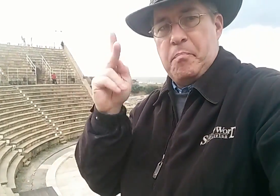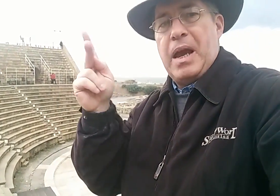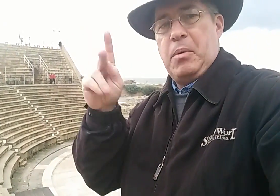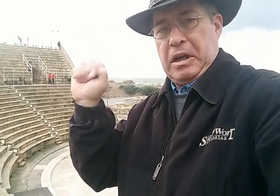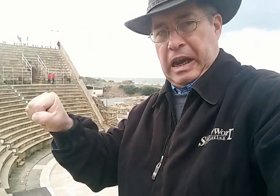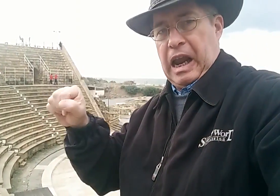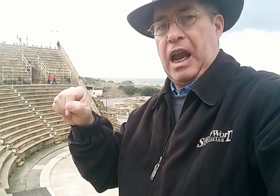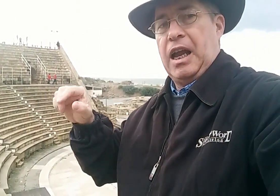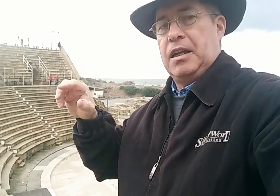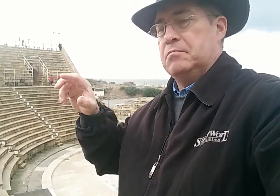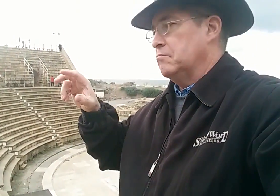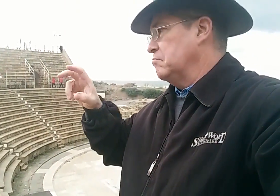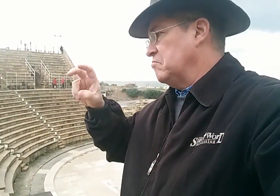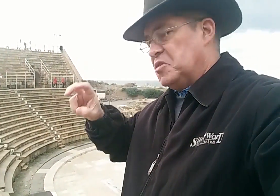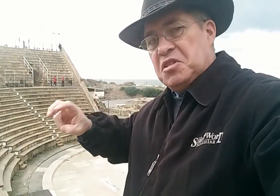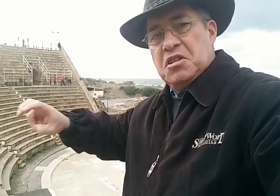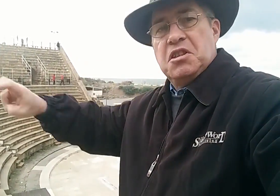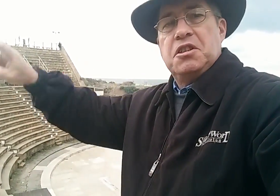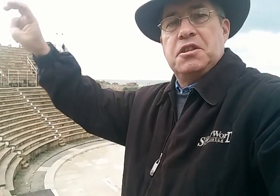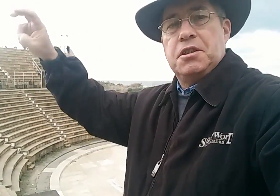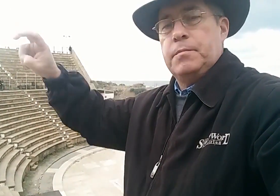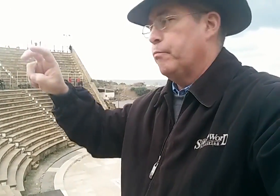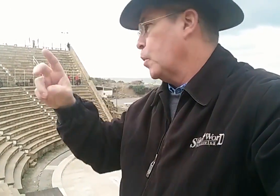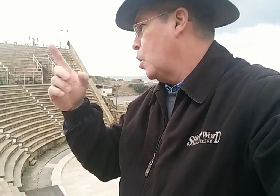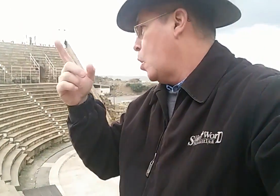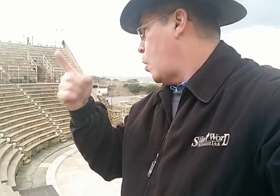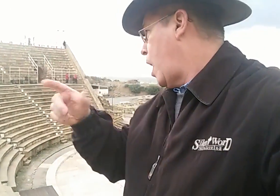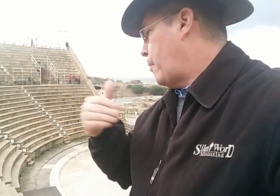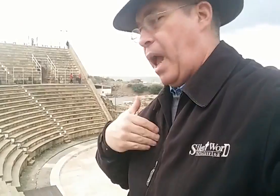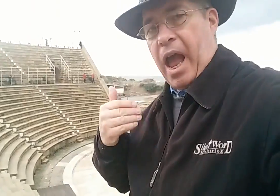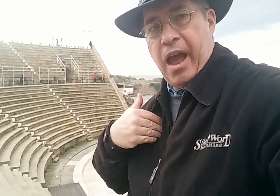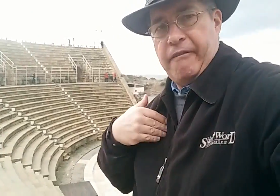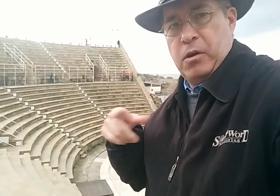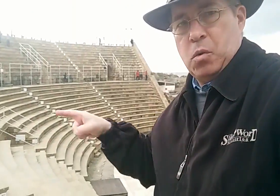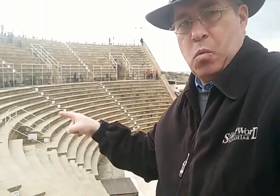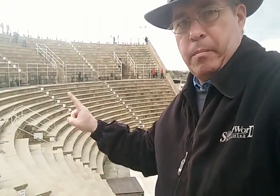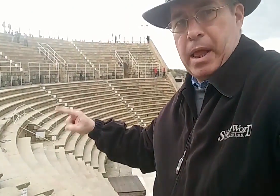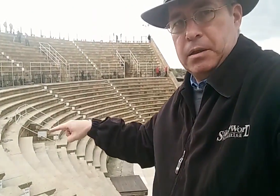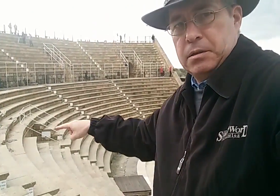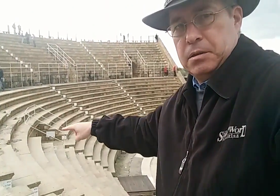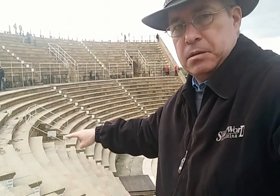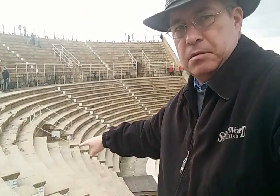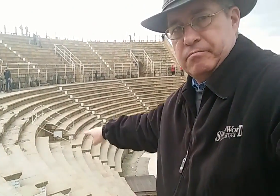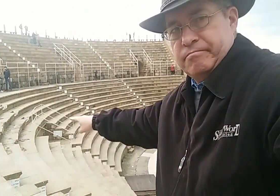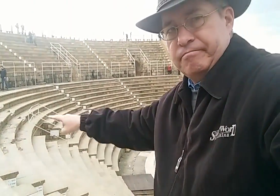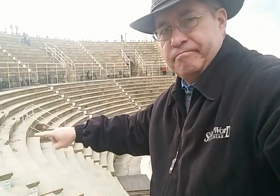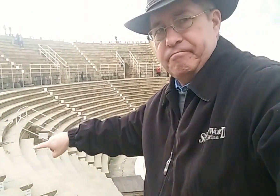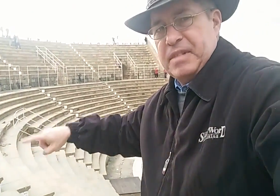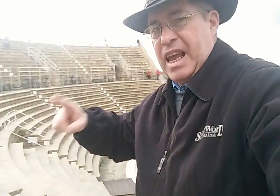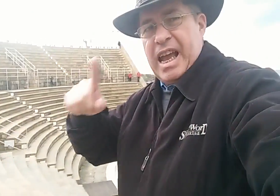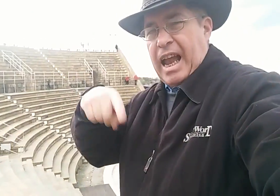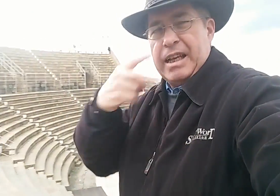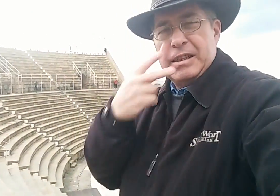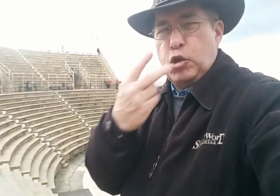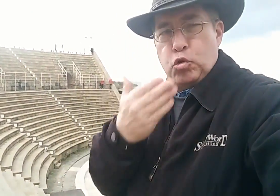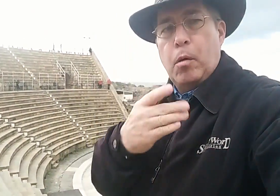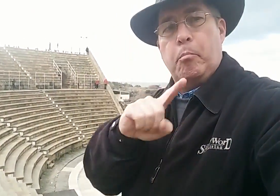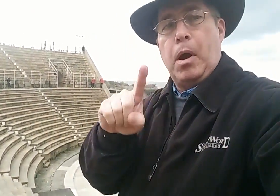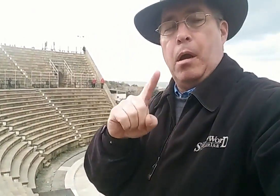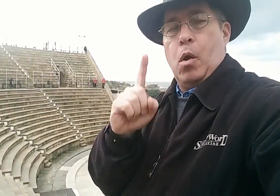doing what he doing. Many people could sit here at one time. They have a place that a person could stand here to give defense of himself. You